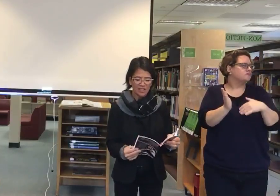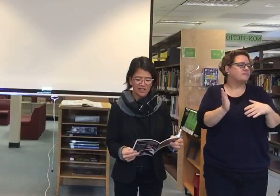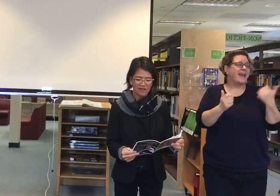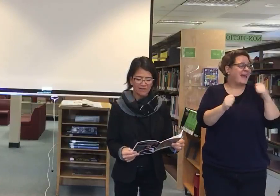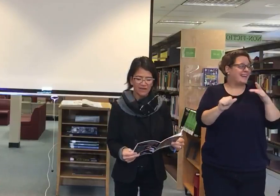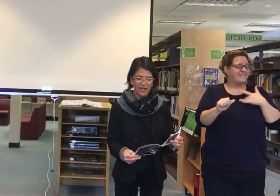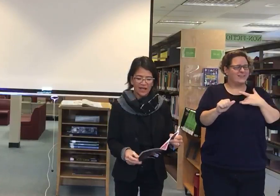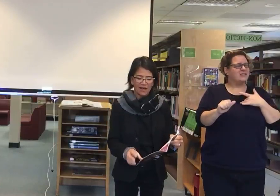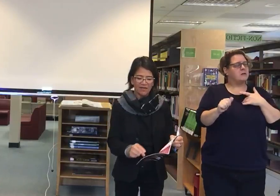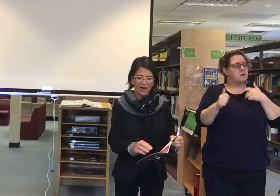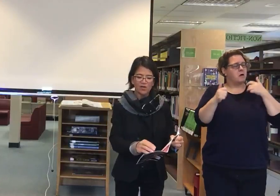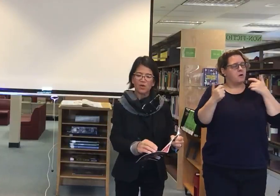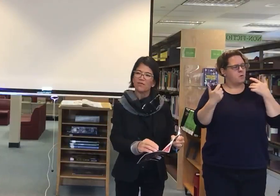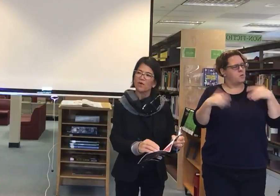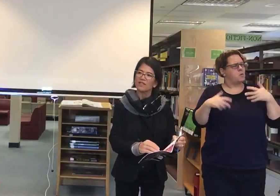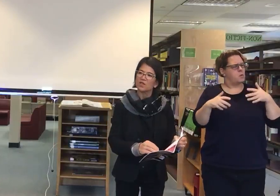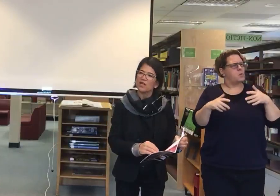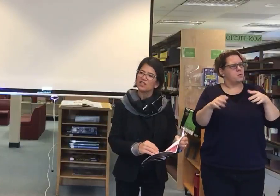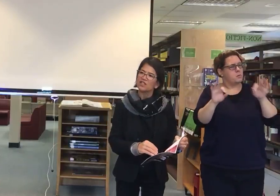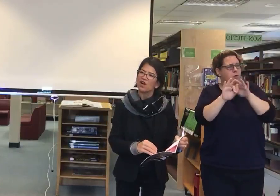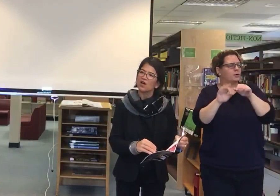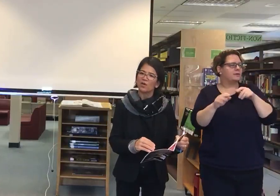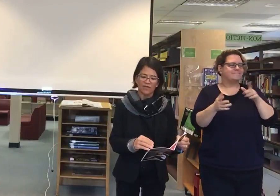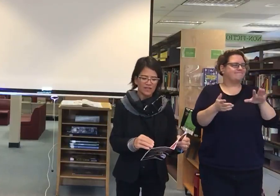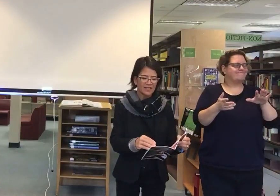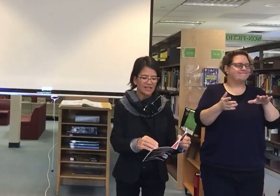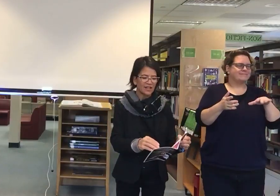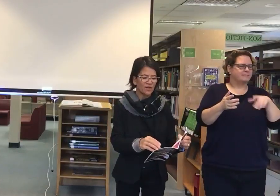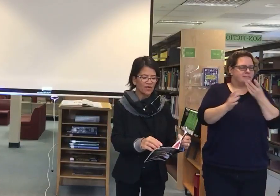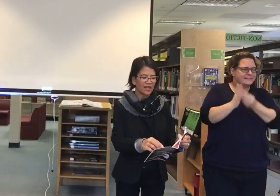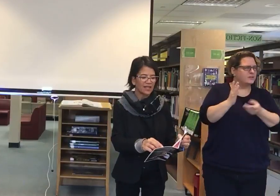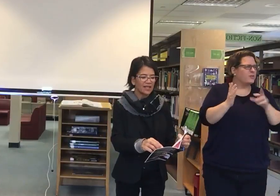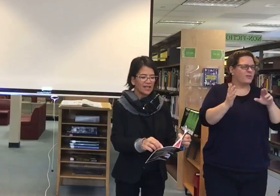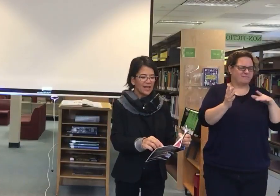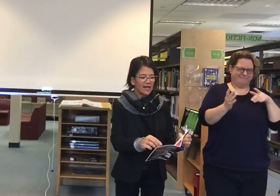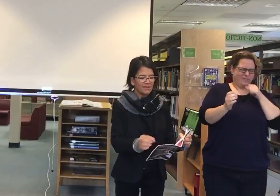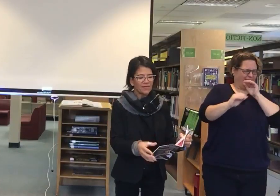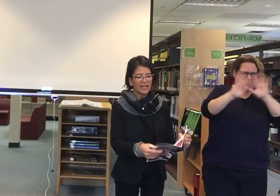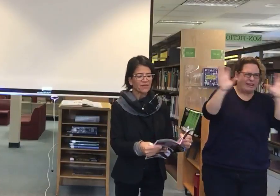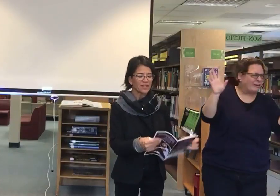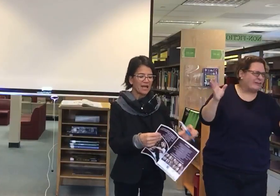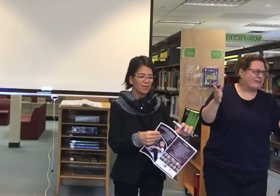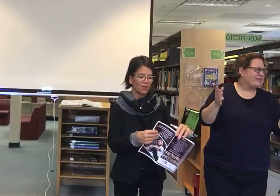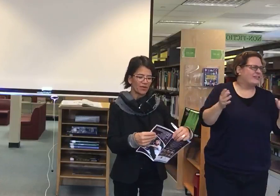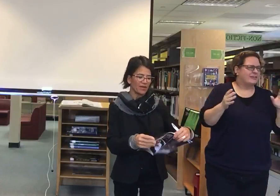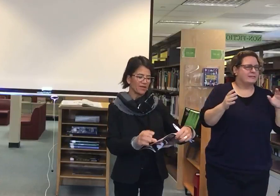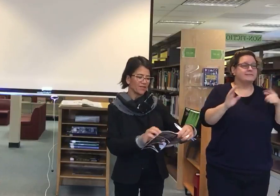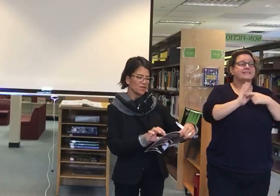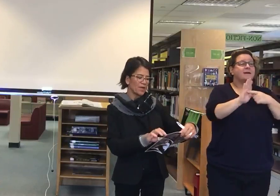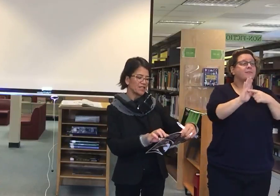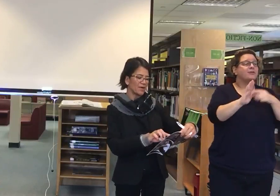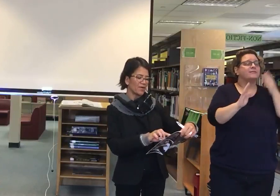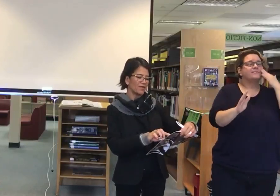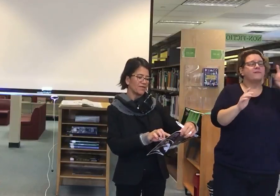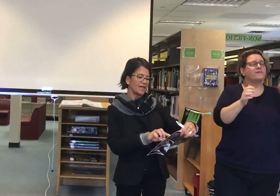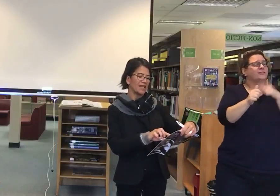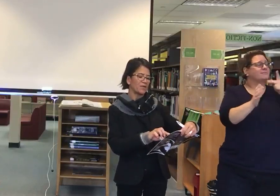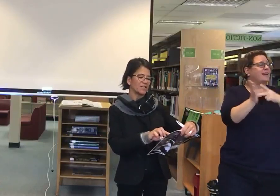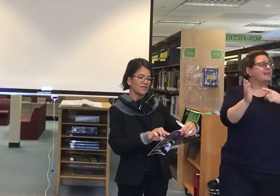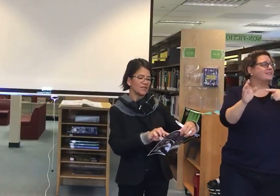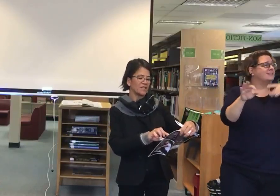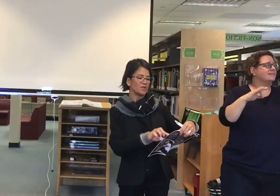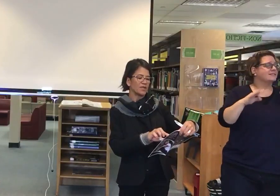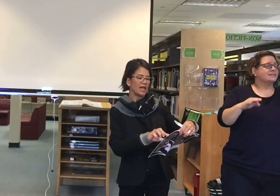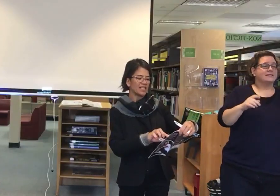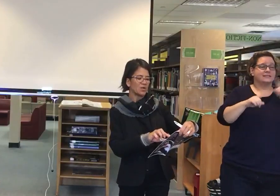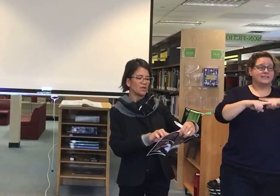any notations of how straightforward these questions are, or if there's anything that you think, like for example, the first page about